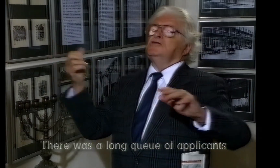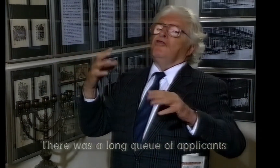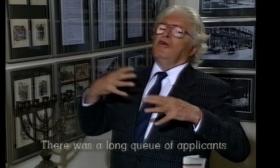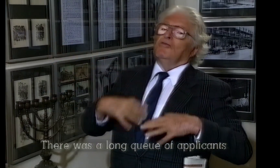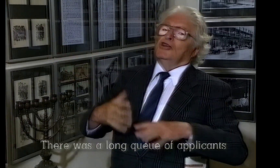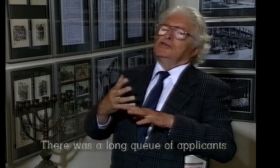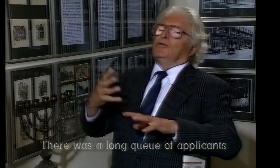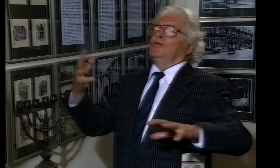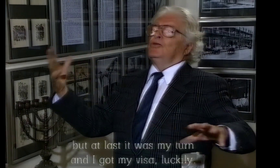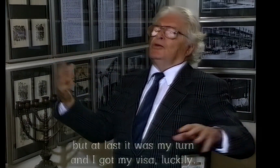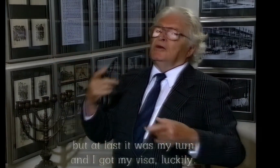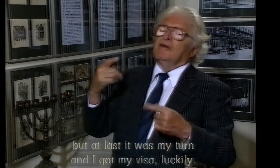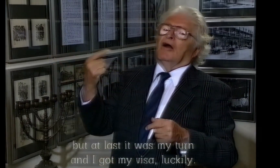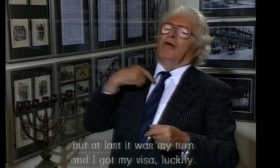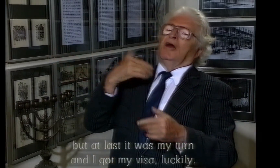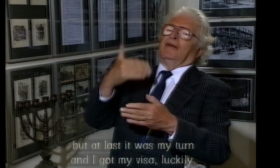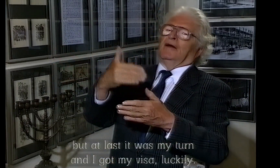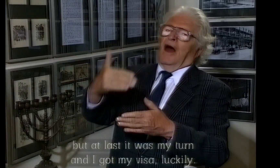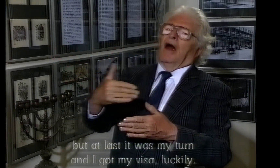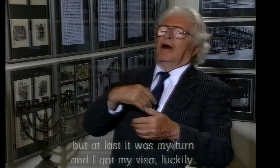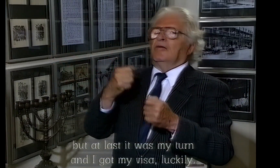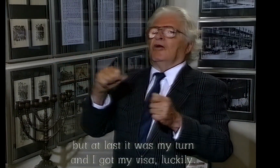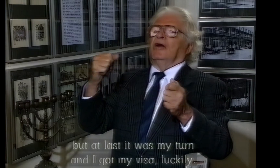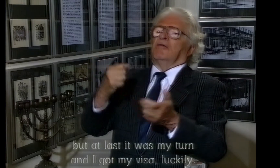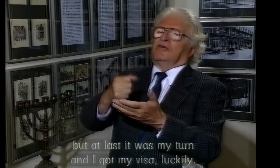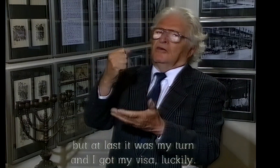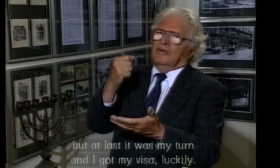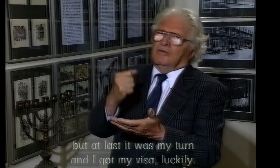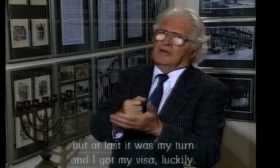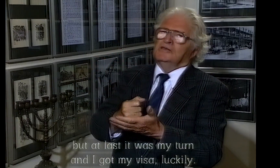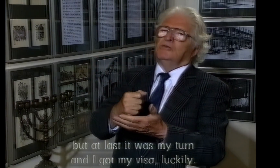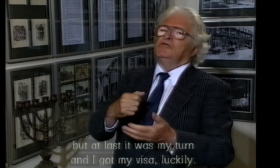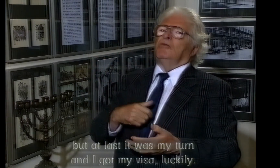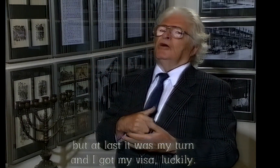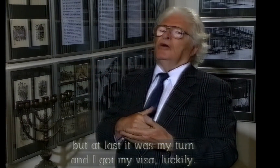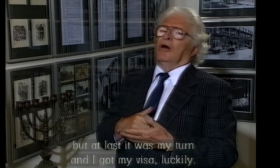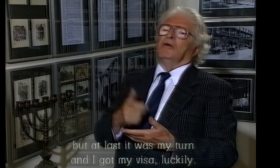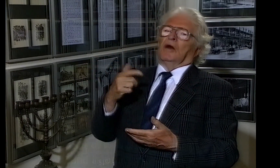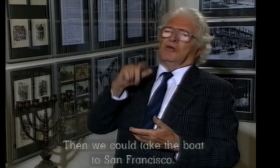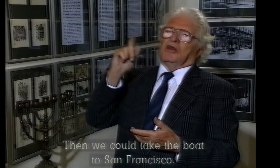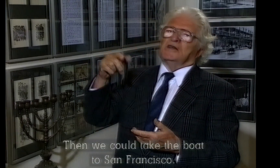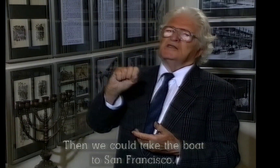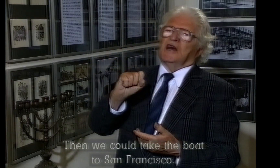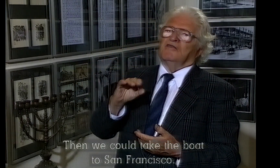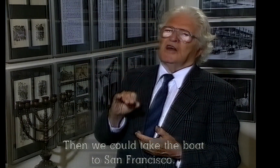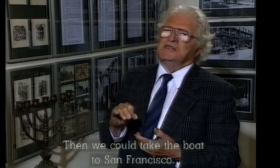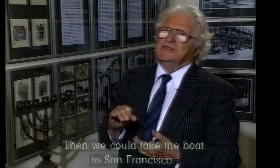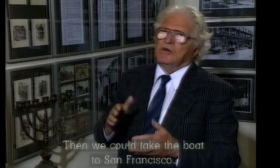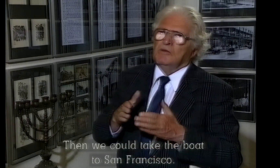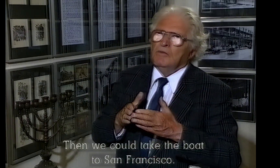many people. And then at last it was my turn. I got my visa, luckily. Then we could take the boat to San Francisco.